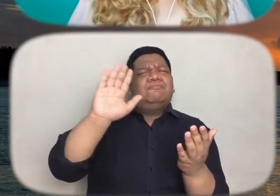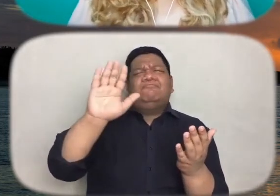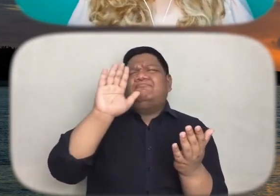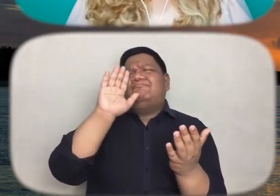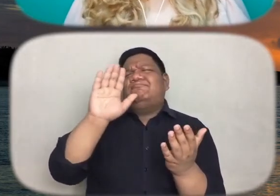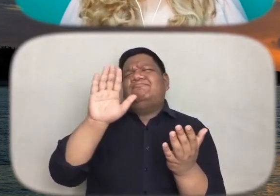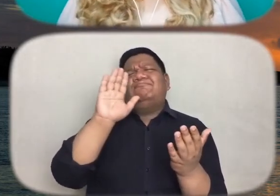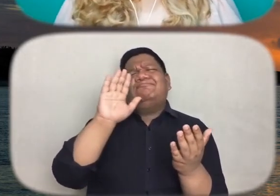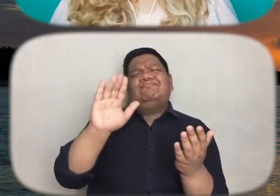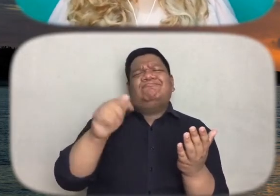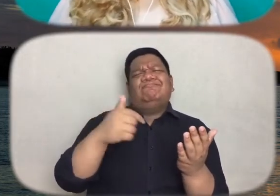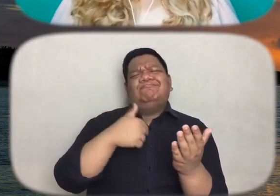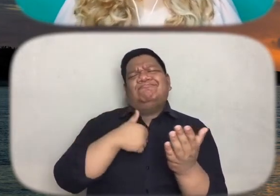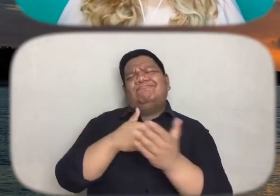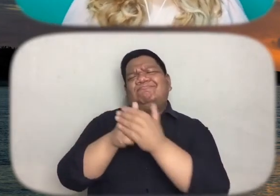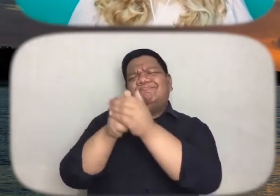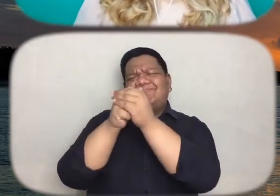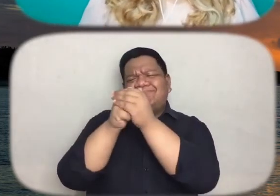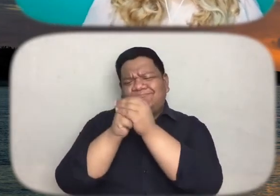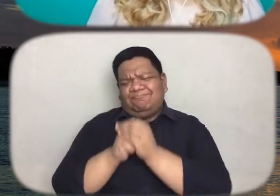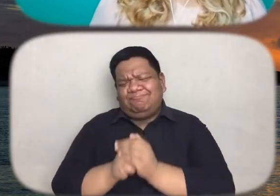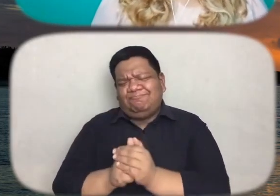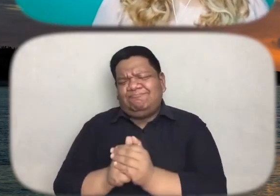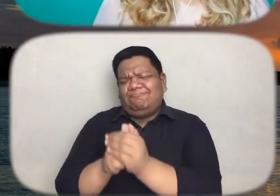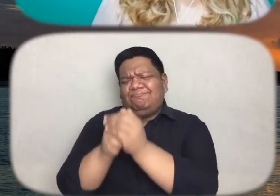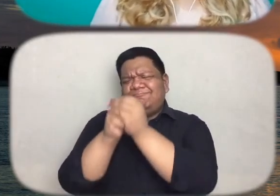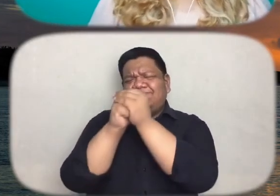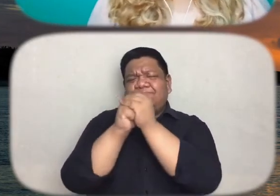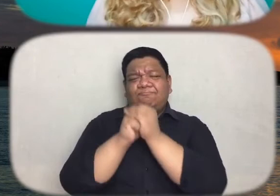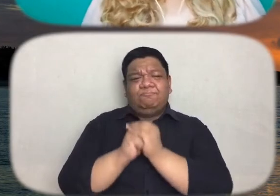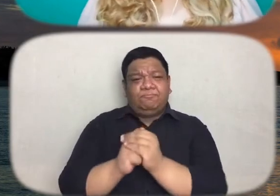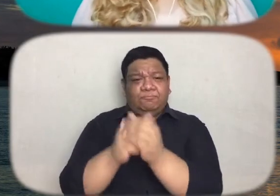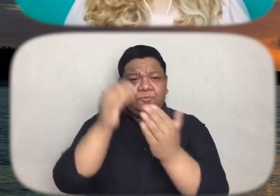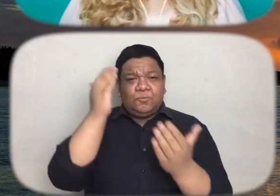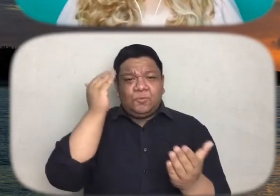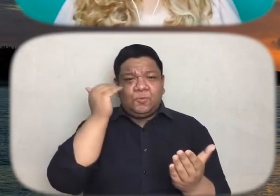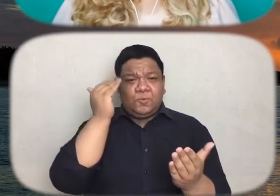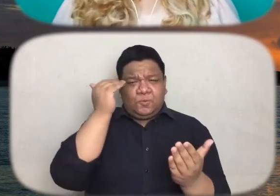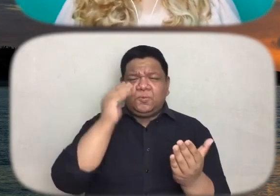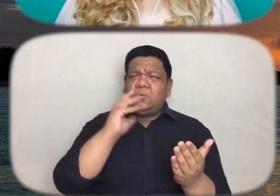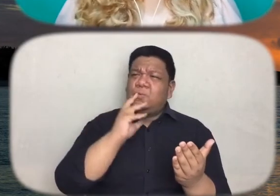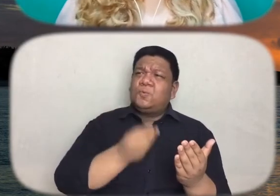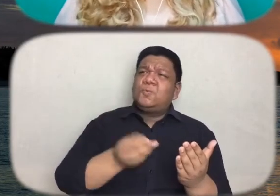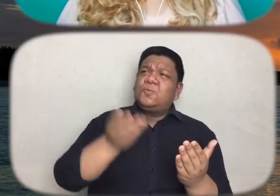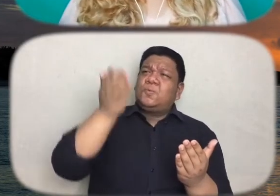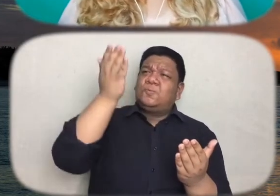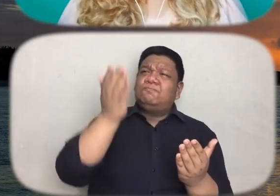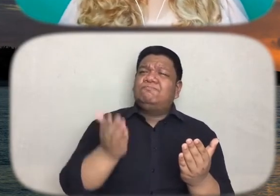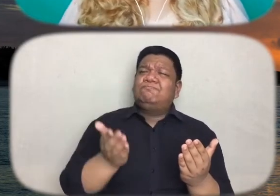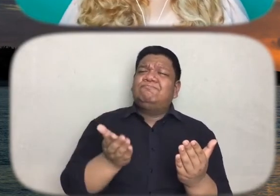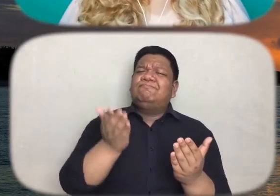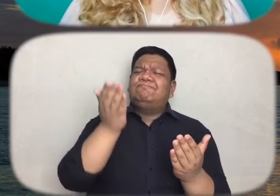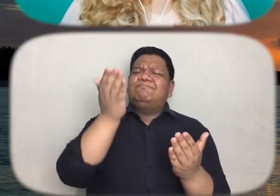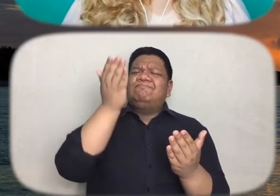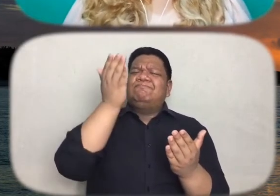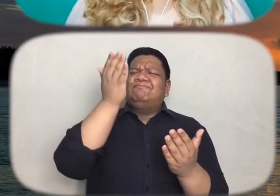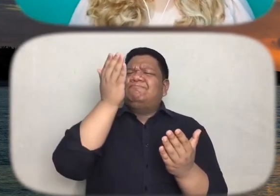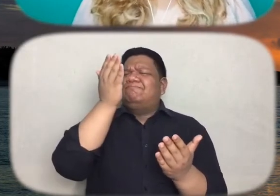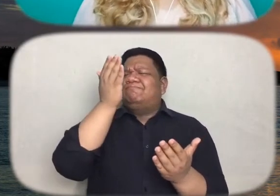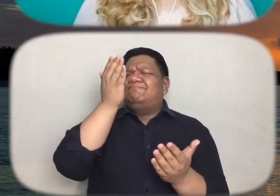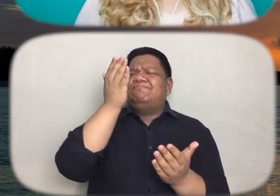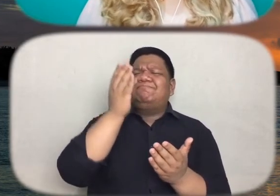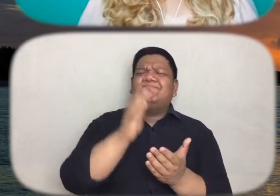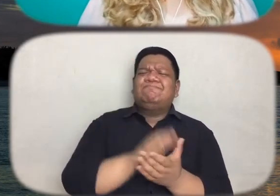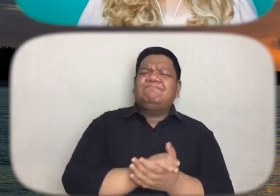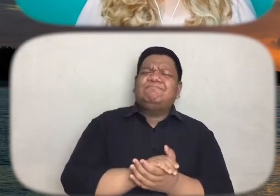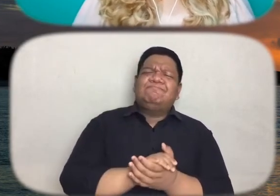are. Lord, I worship you because of who you